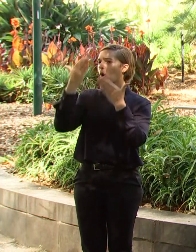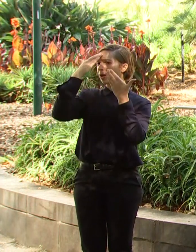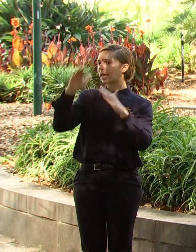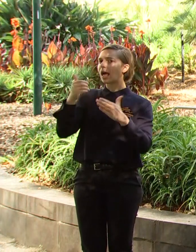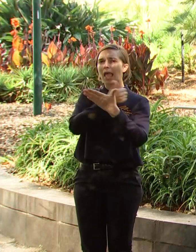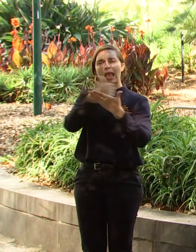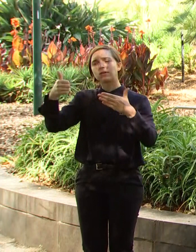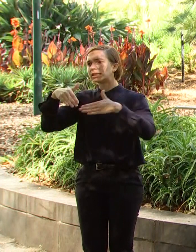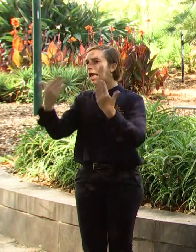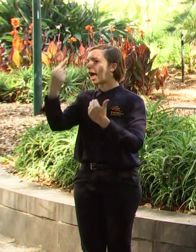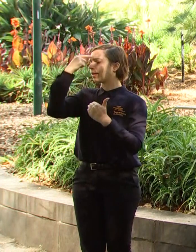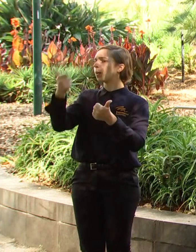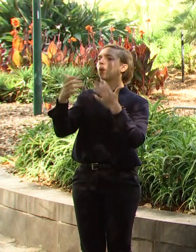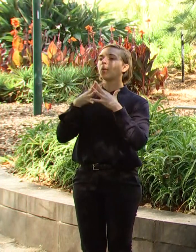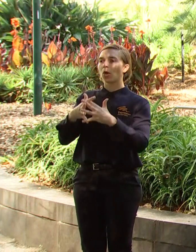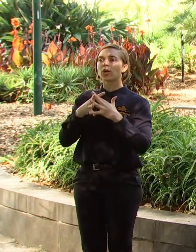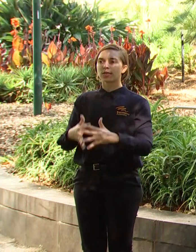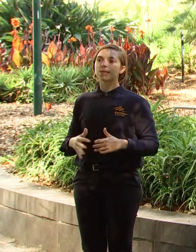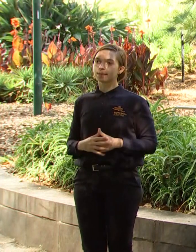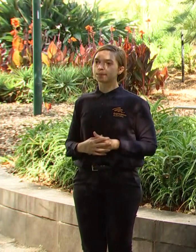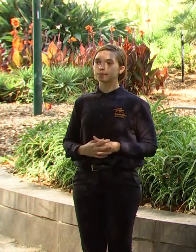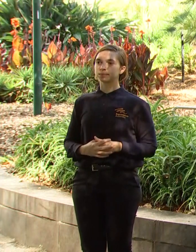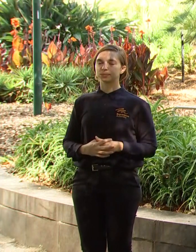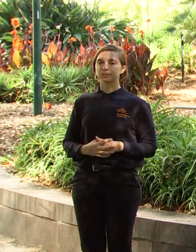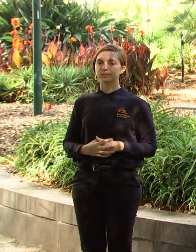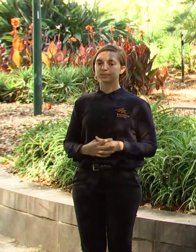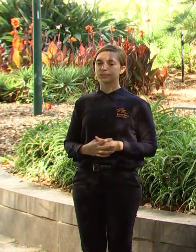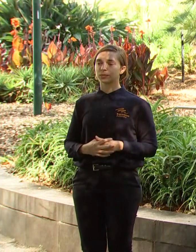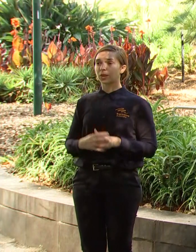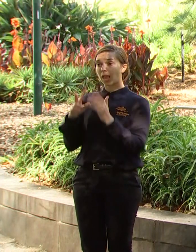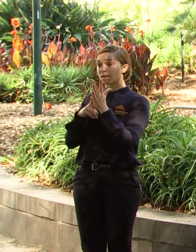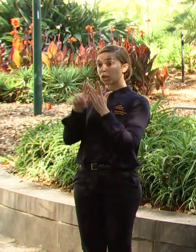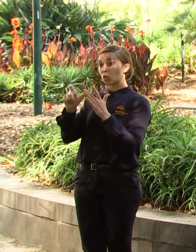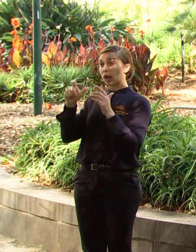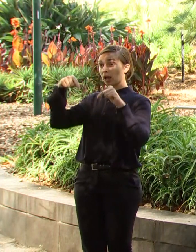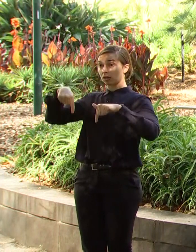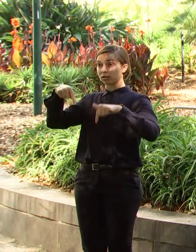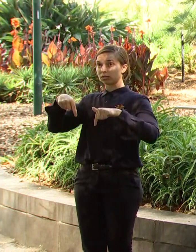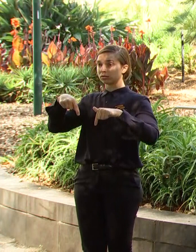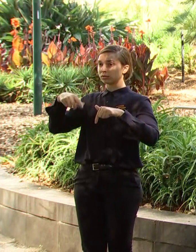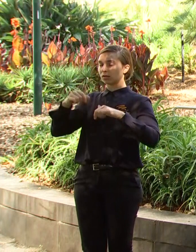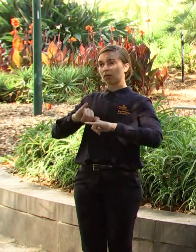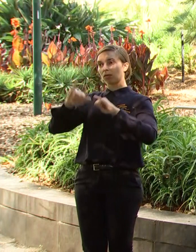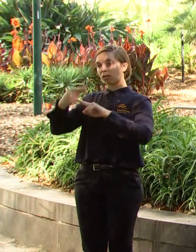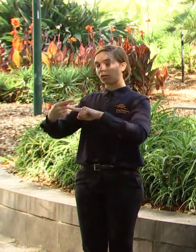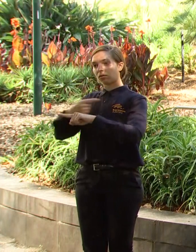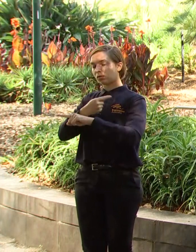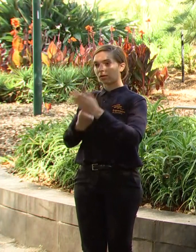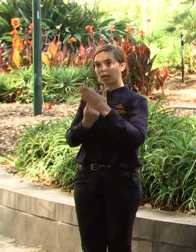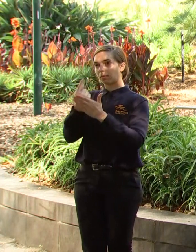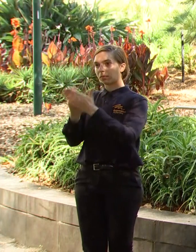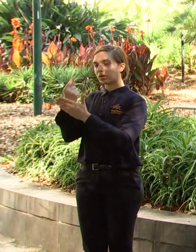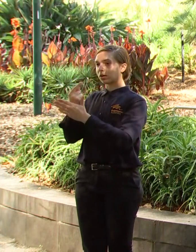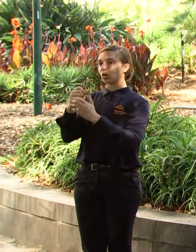day. So that would be, from bitter experience, Victorians would urge and recommend to every single government